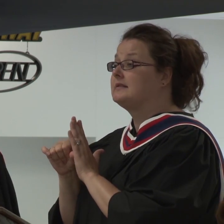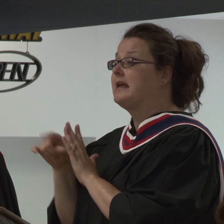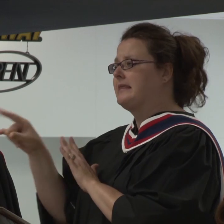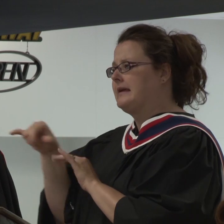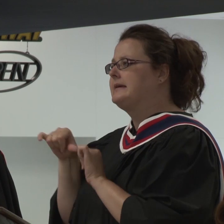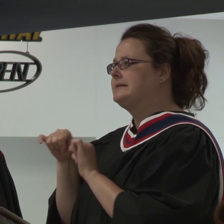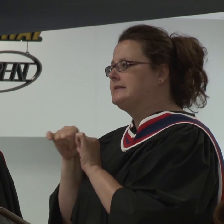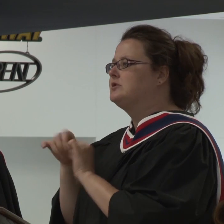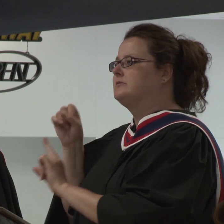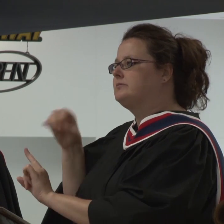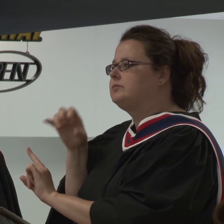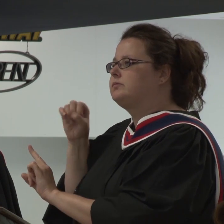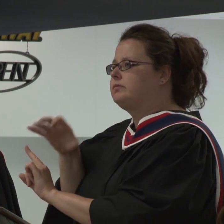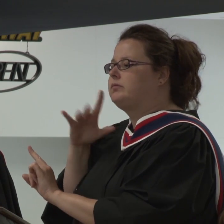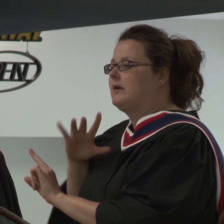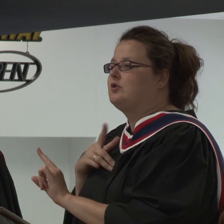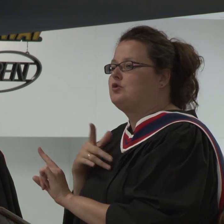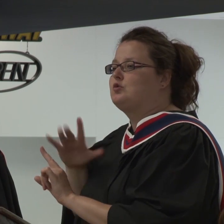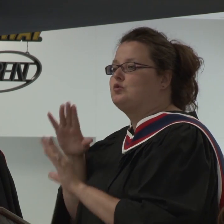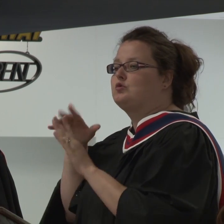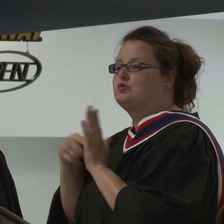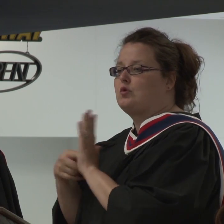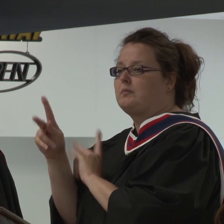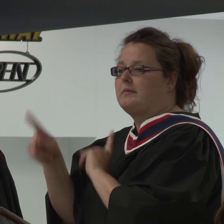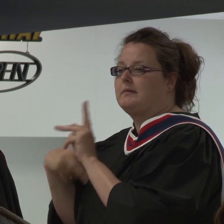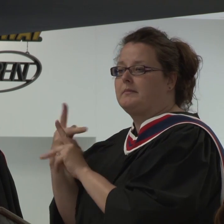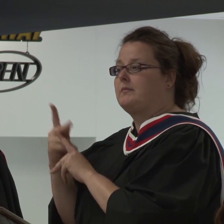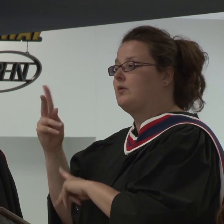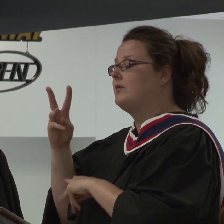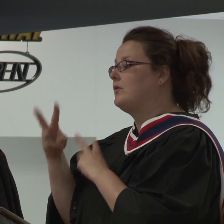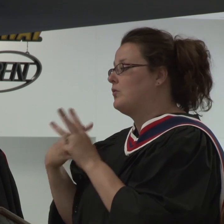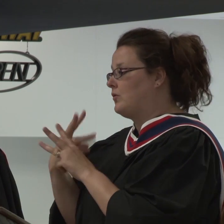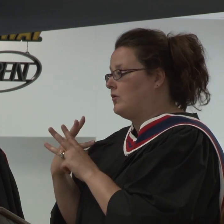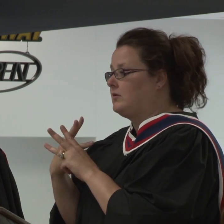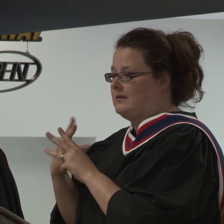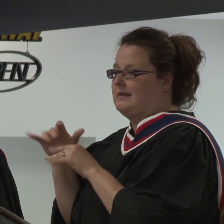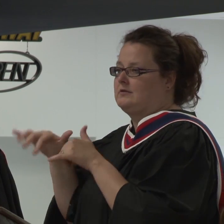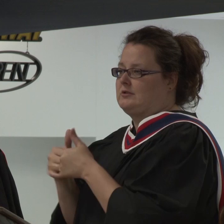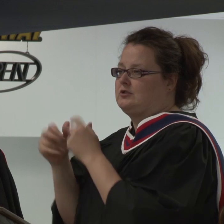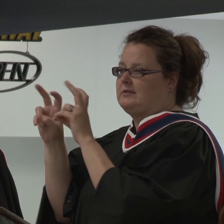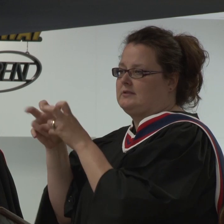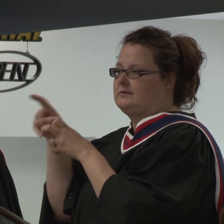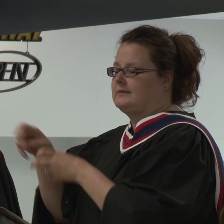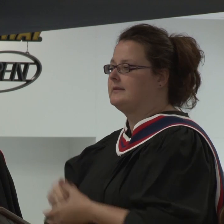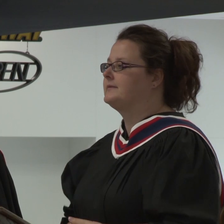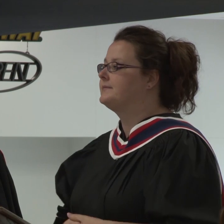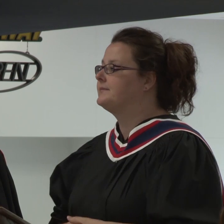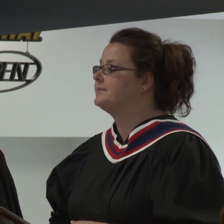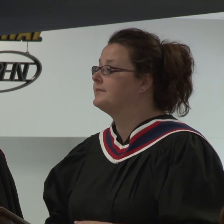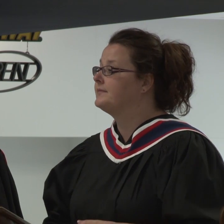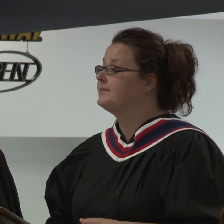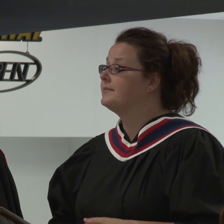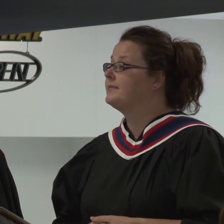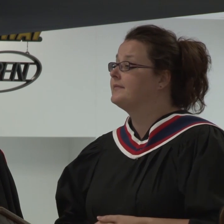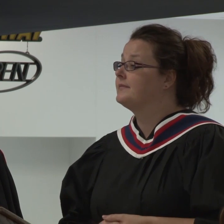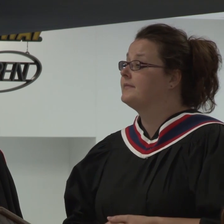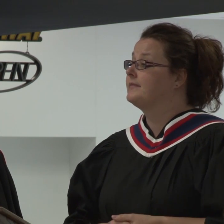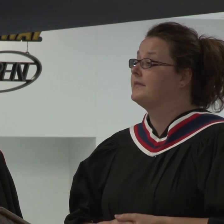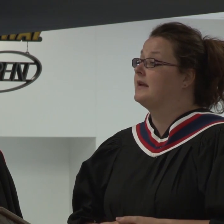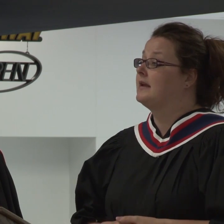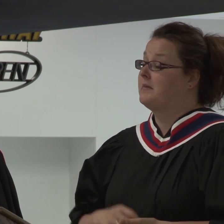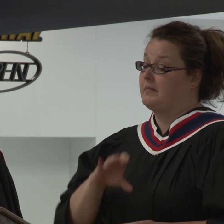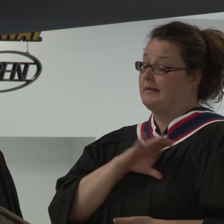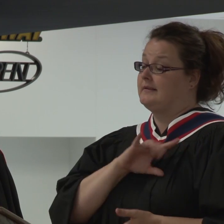fearlessly to bring light to challenging international issues. Protection, security, and investigation